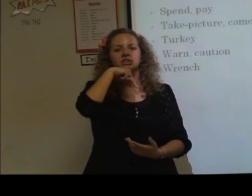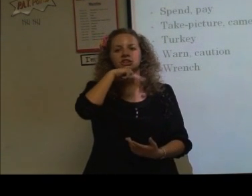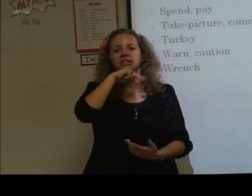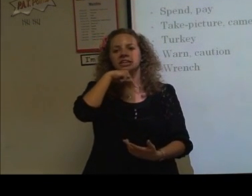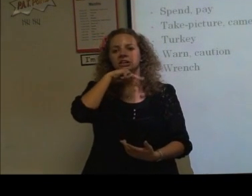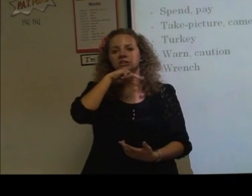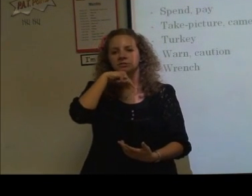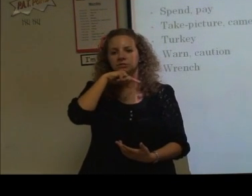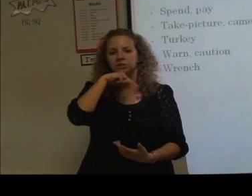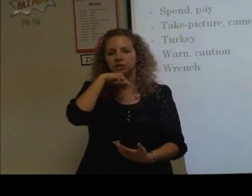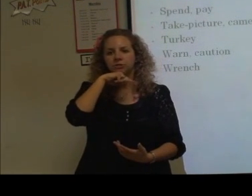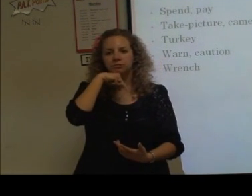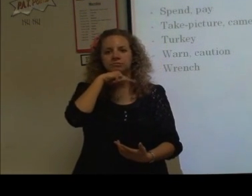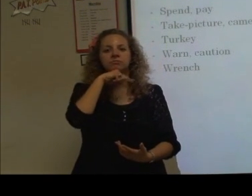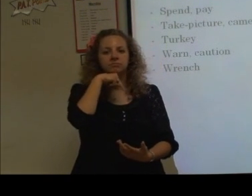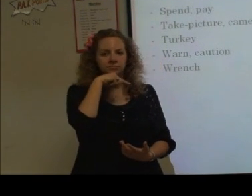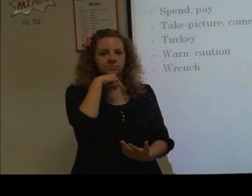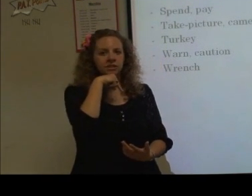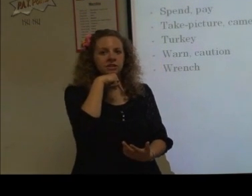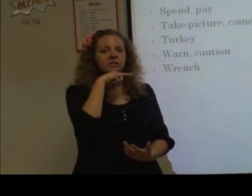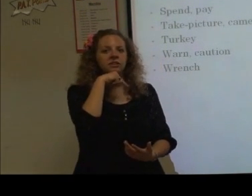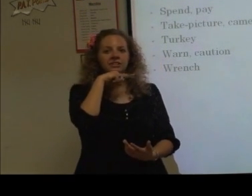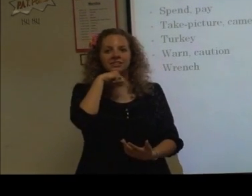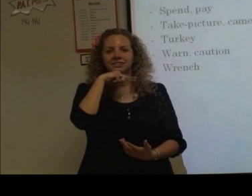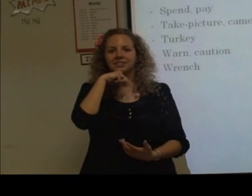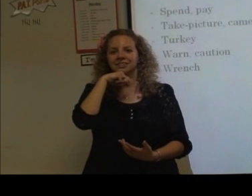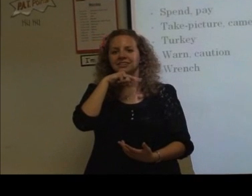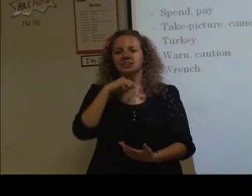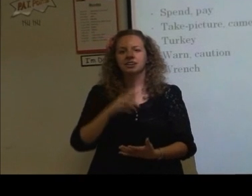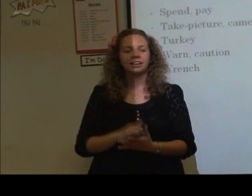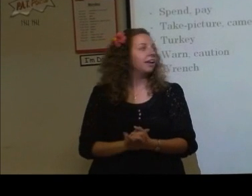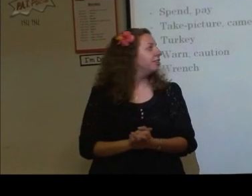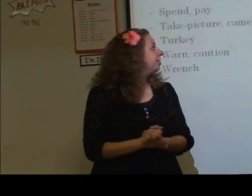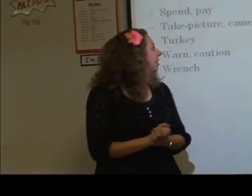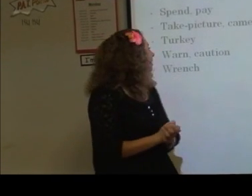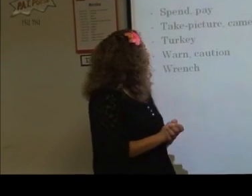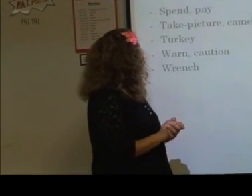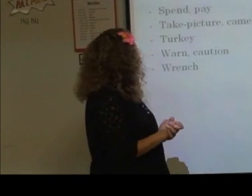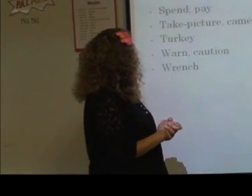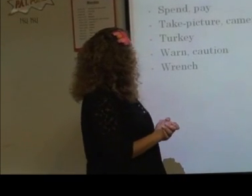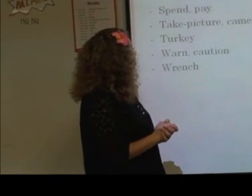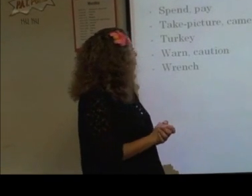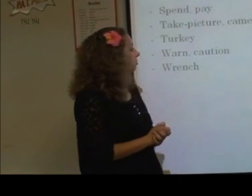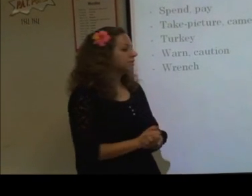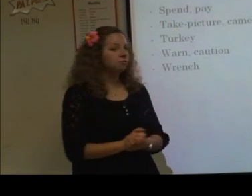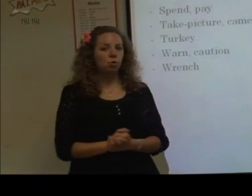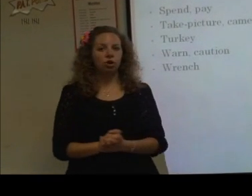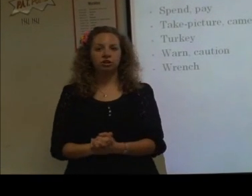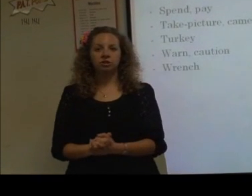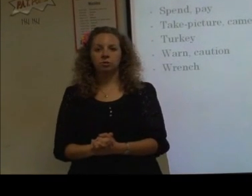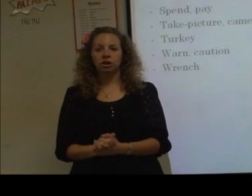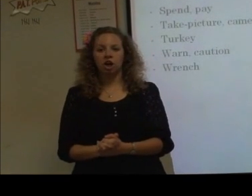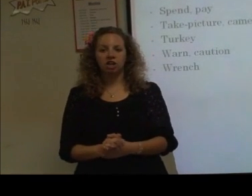turkey here. So, and then We have warn or